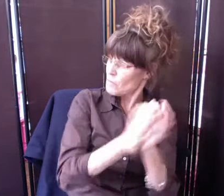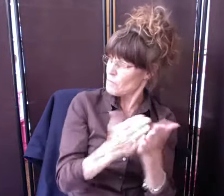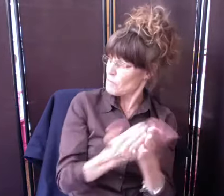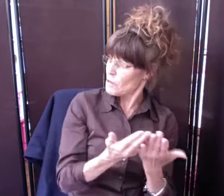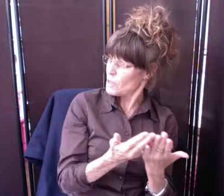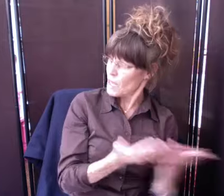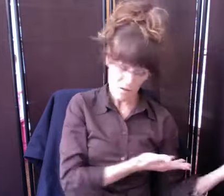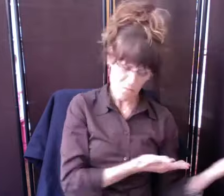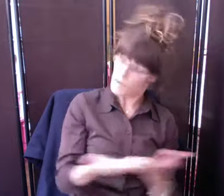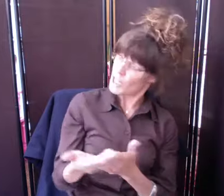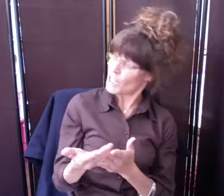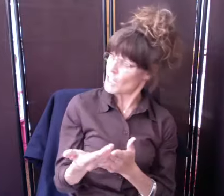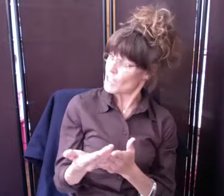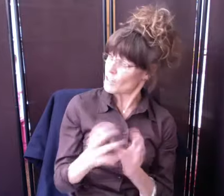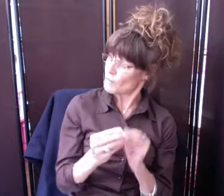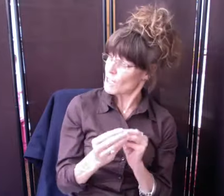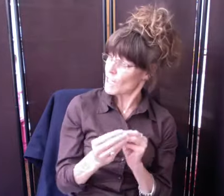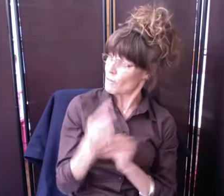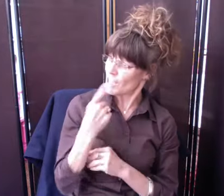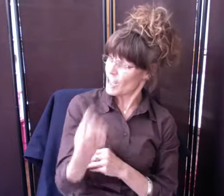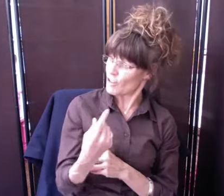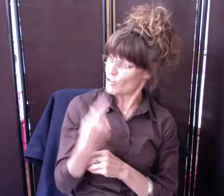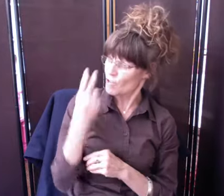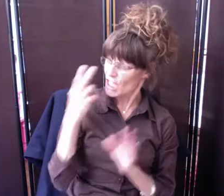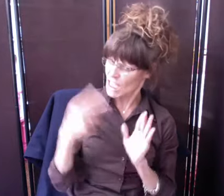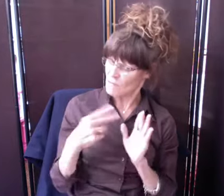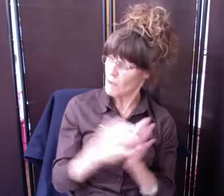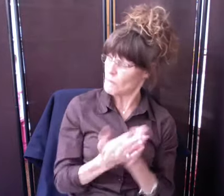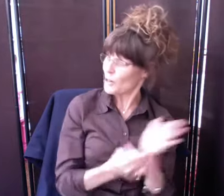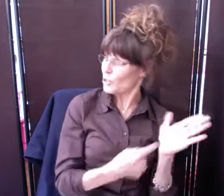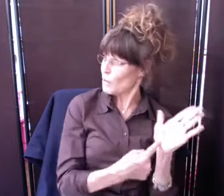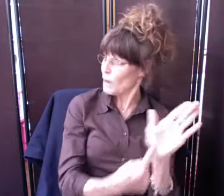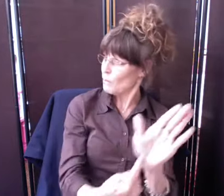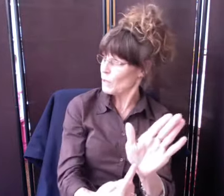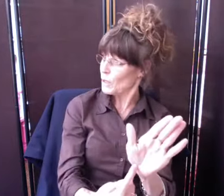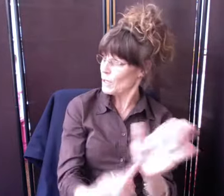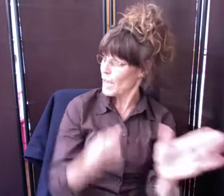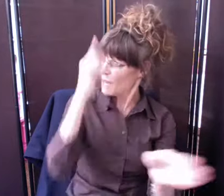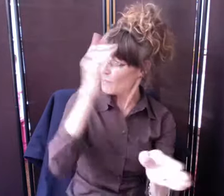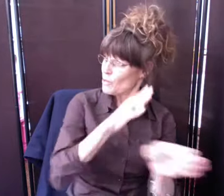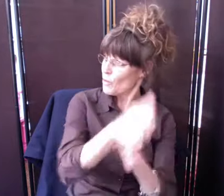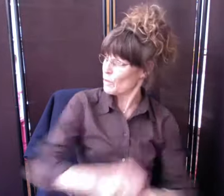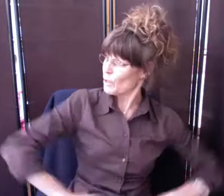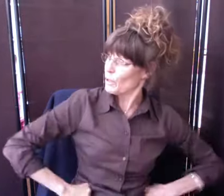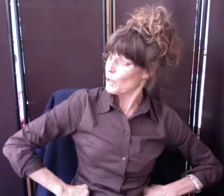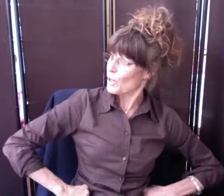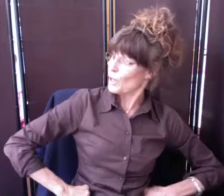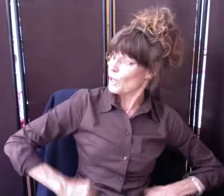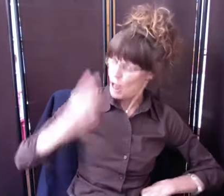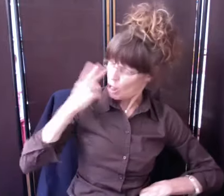and I wouldn't have to tell you how much time I had. You could just look at my book, and I'd be like, look at my book. So sober, look at it, falling apart. Ooh,